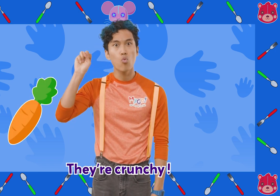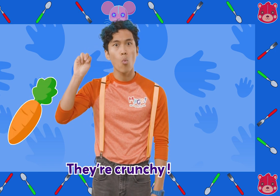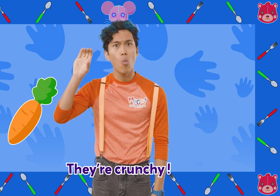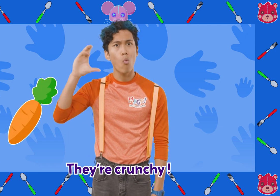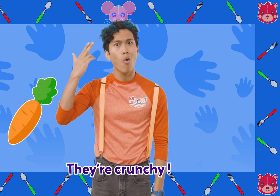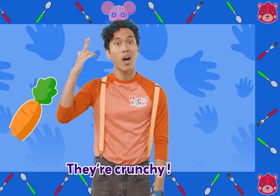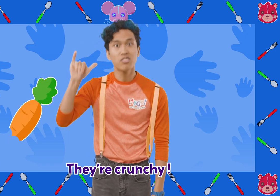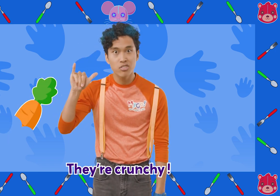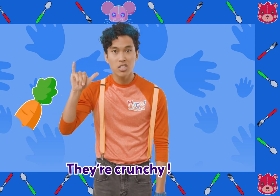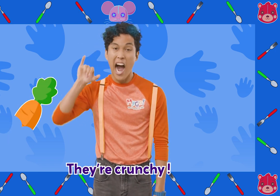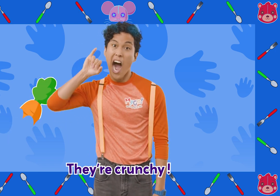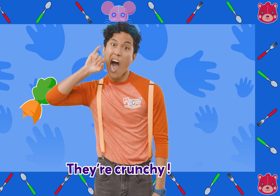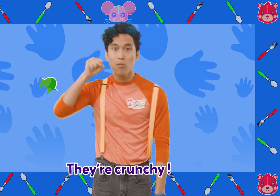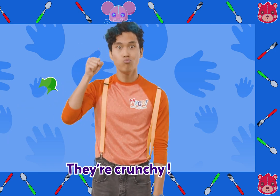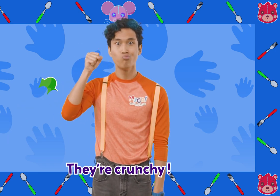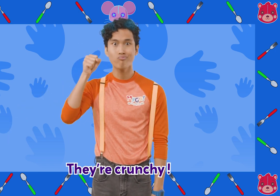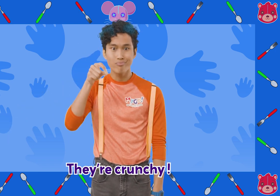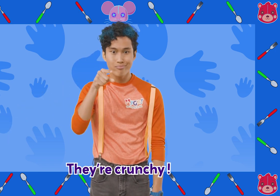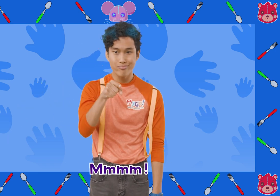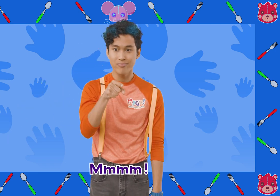They're crunchy.